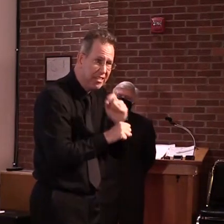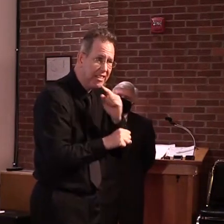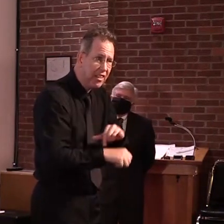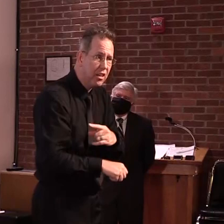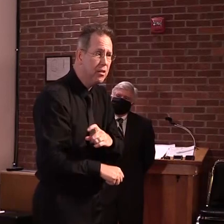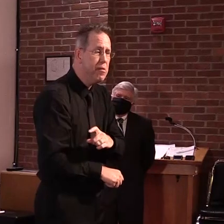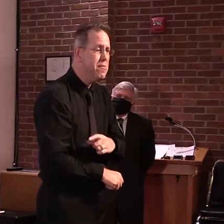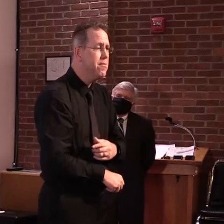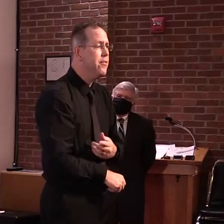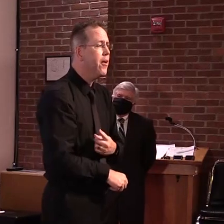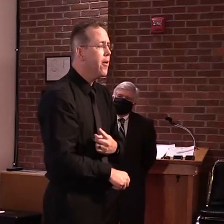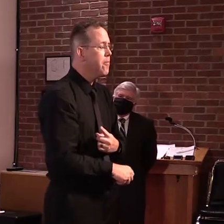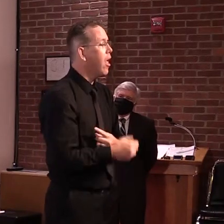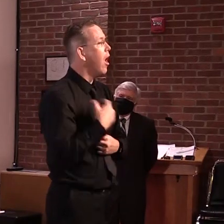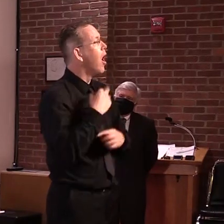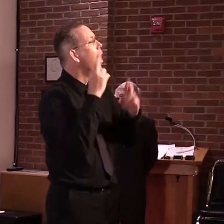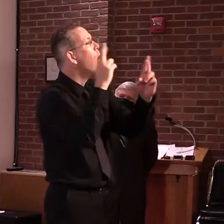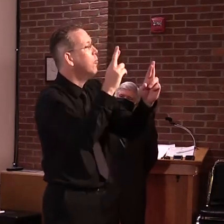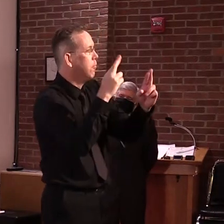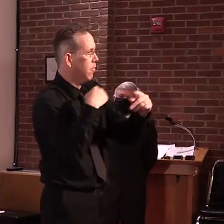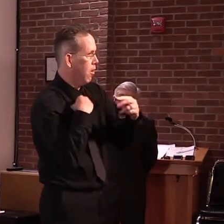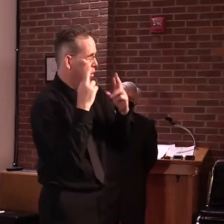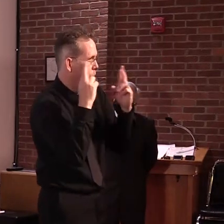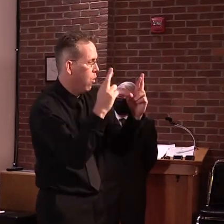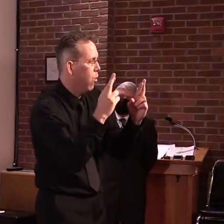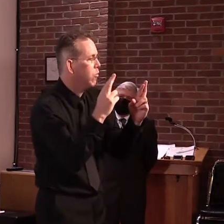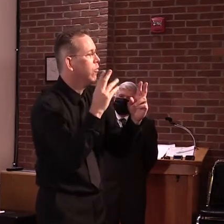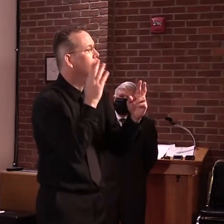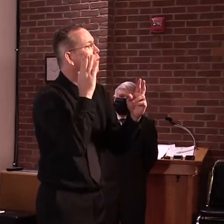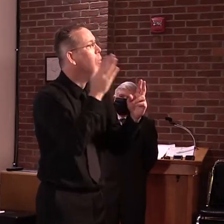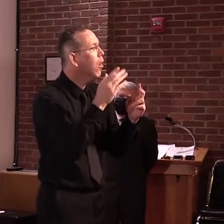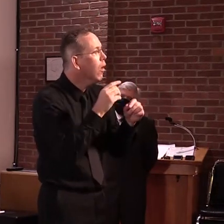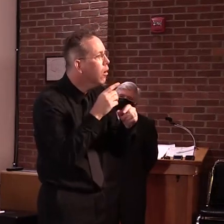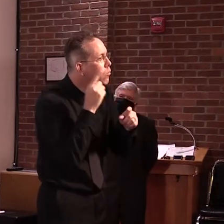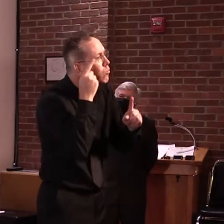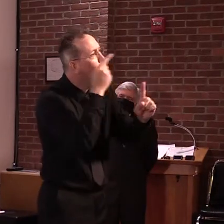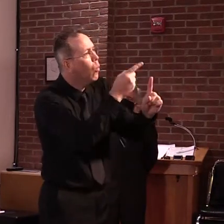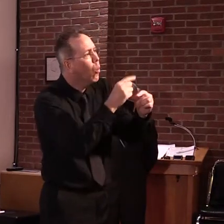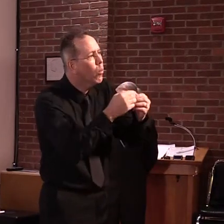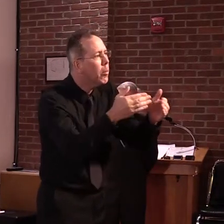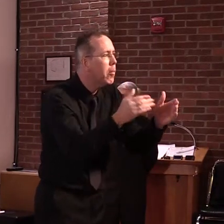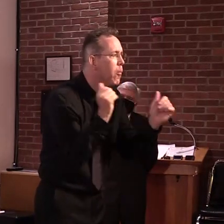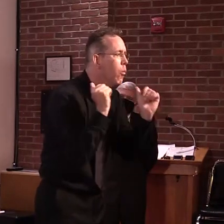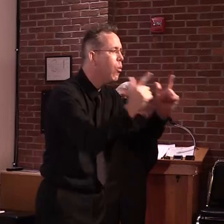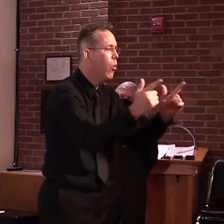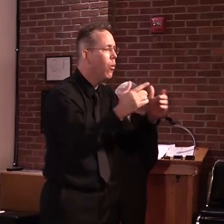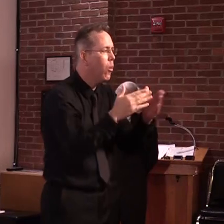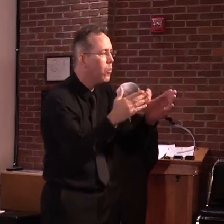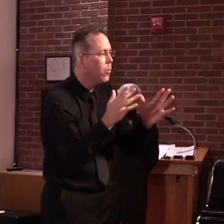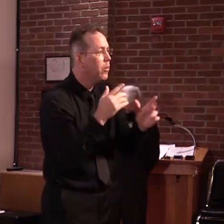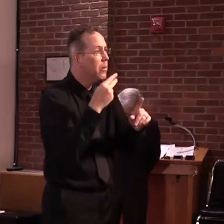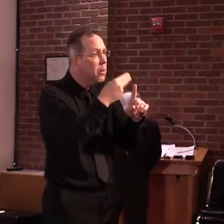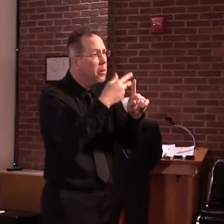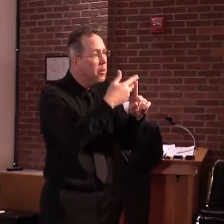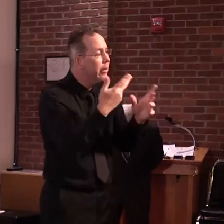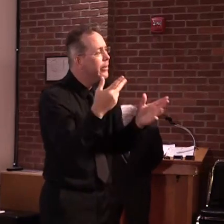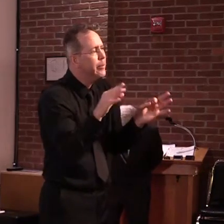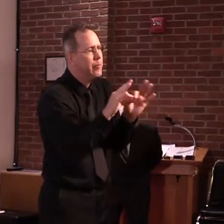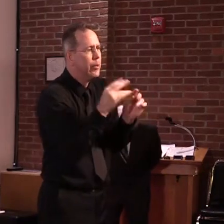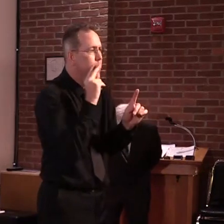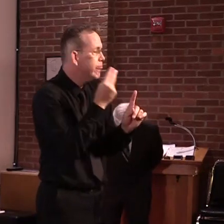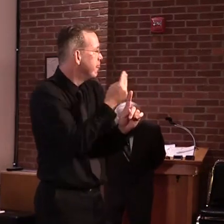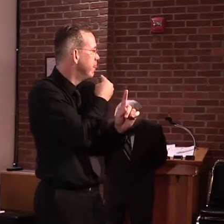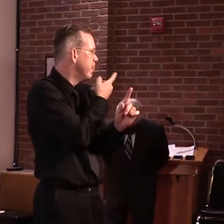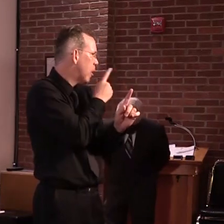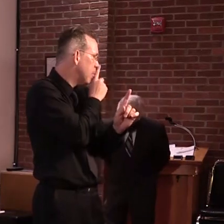open at some point. I'm hoping it's in the next 2 to 3 months. I mean, look how far we've come in some